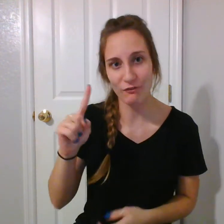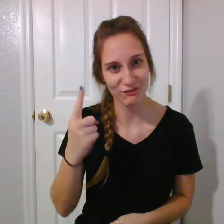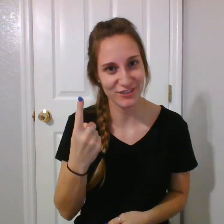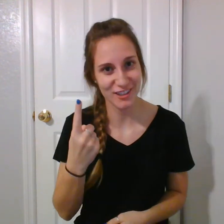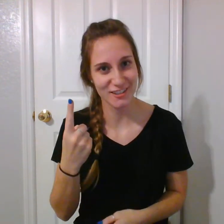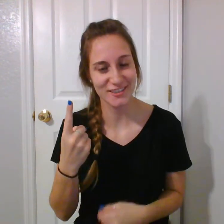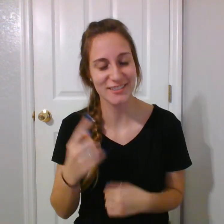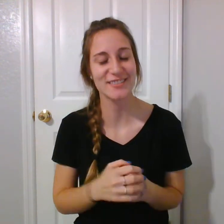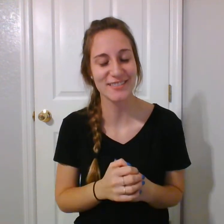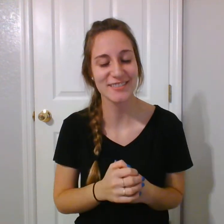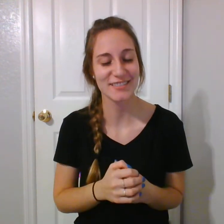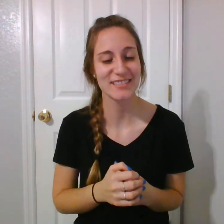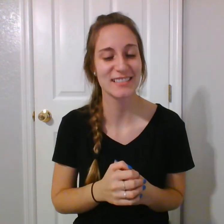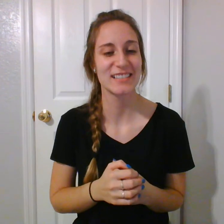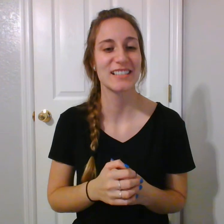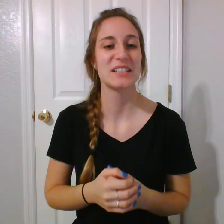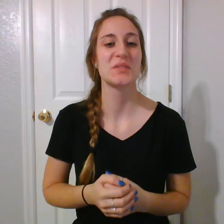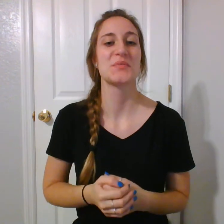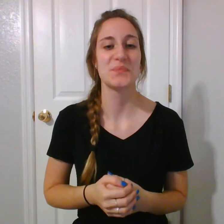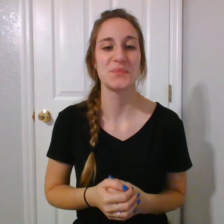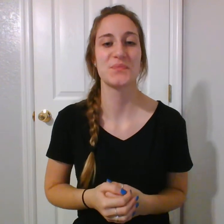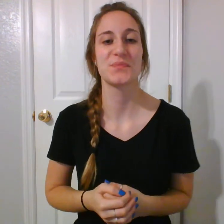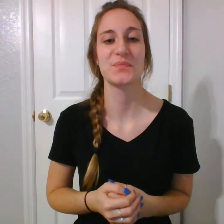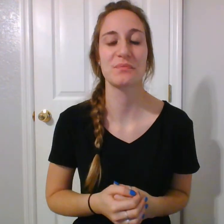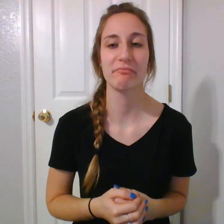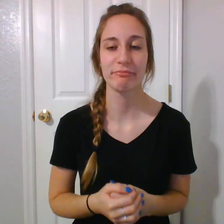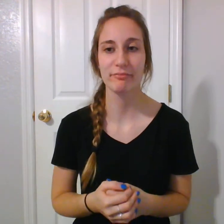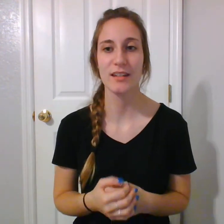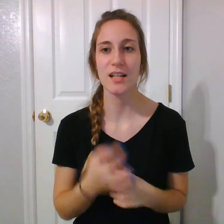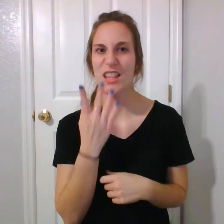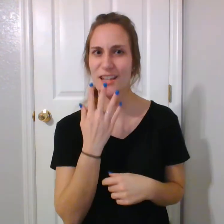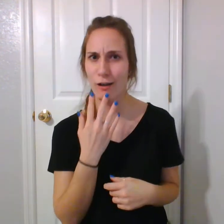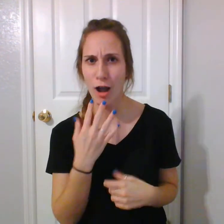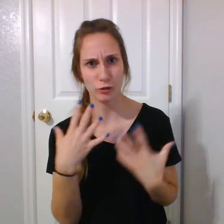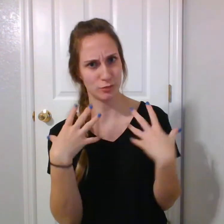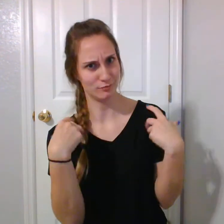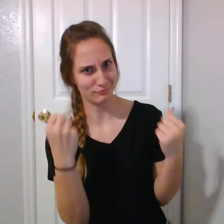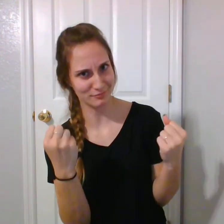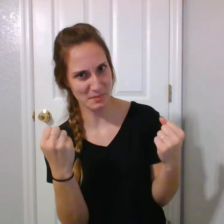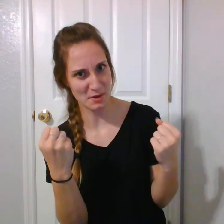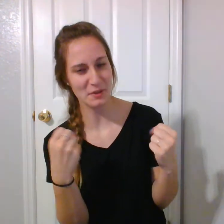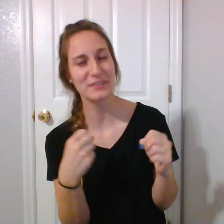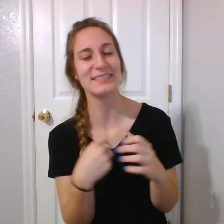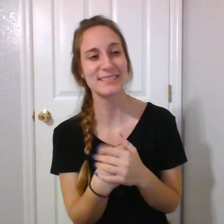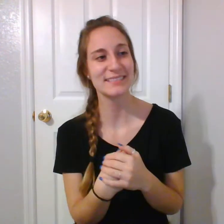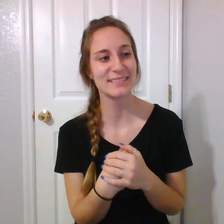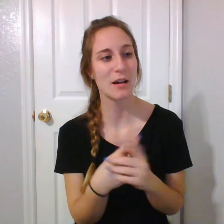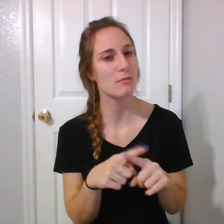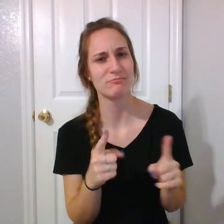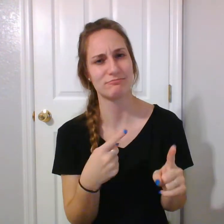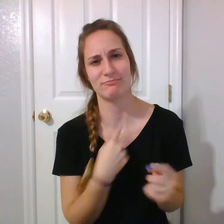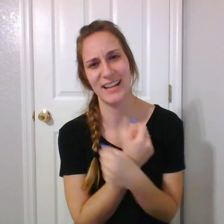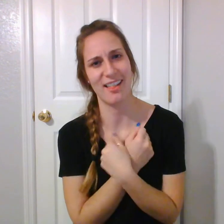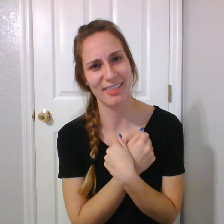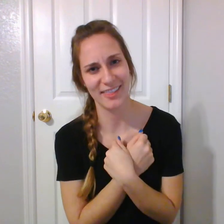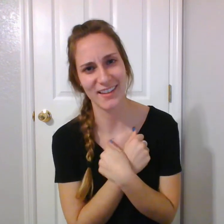for materials when the kitchen was being remodeled. It was a very bold choice and it seemed really loud, but now it's like my favorite part of the house and I love